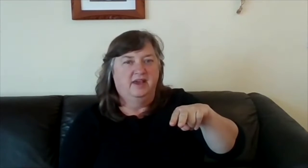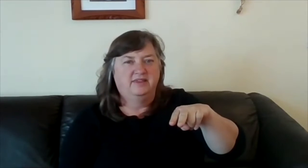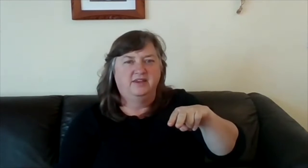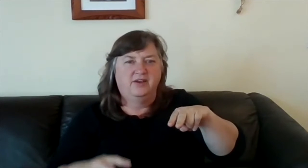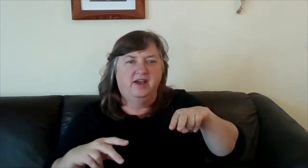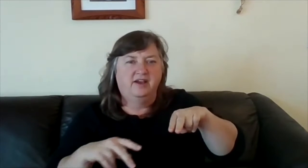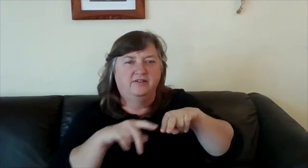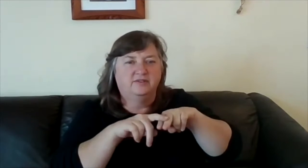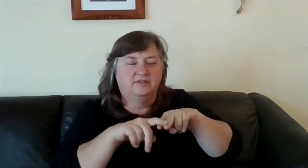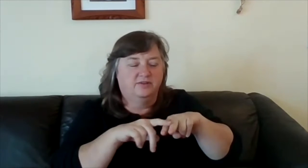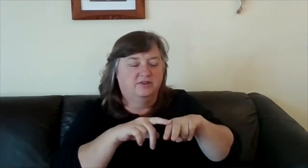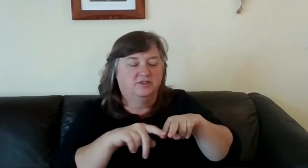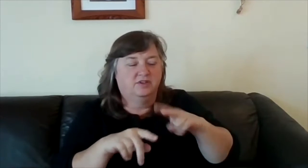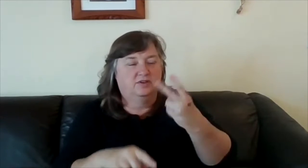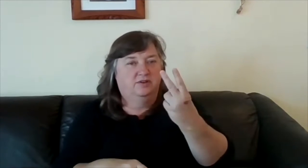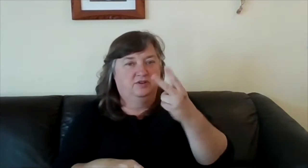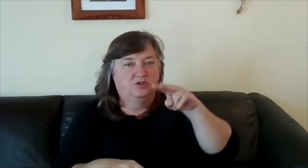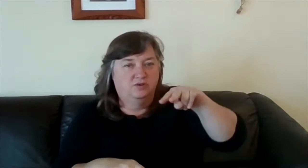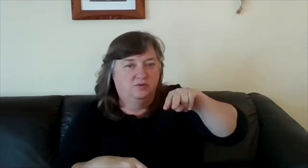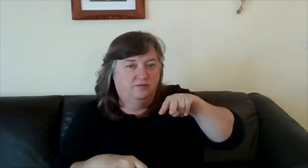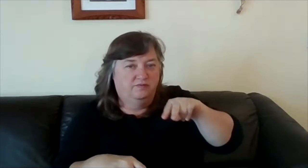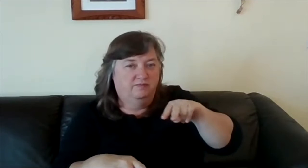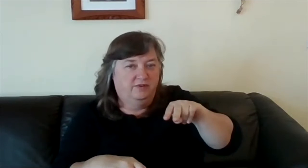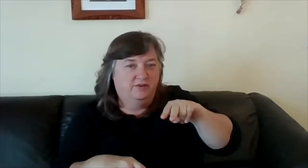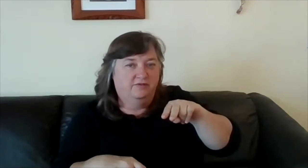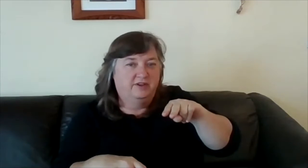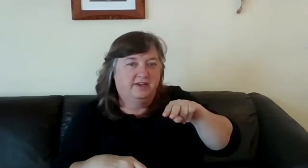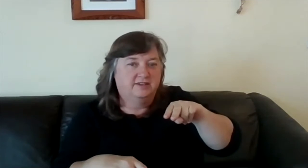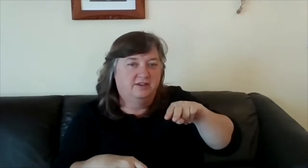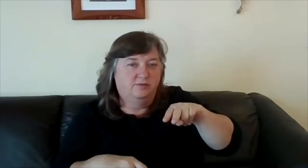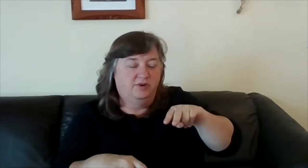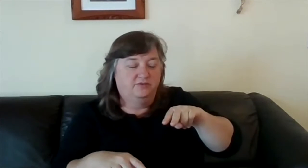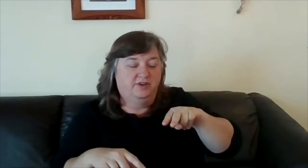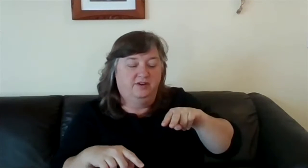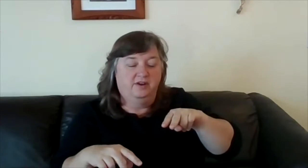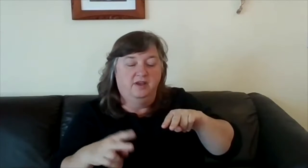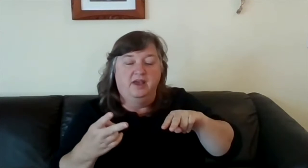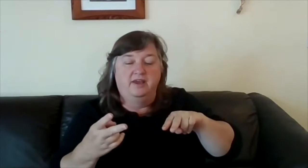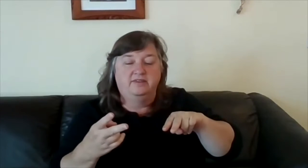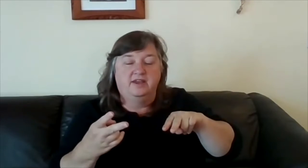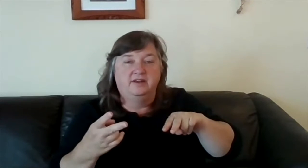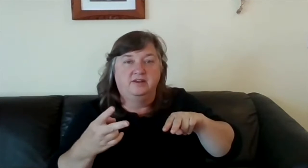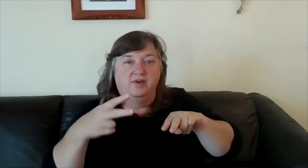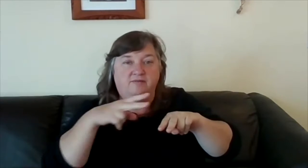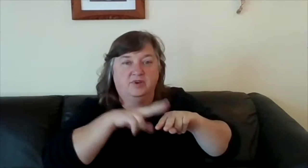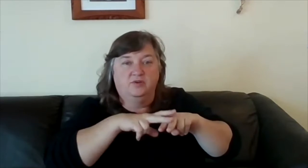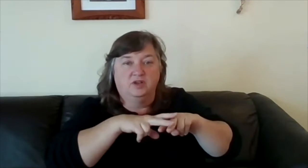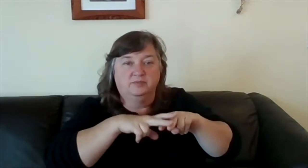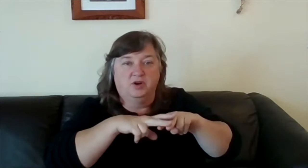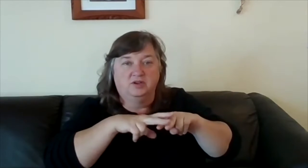And then you have, so there's your two, your index and your pointer finger. And then you have the crossbars,